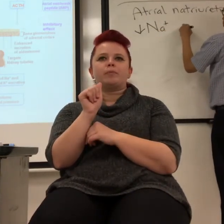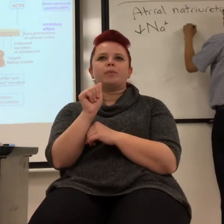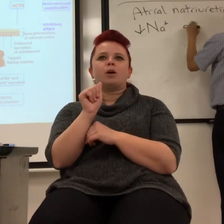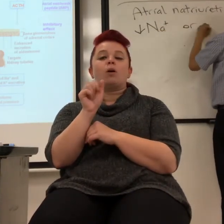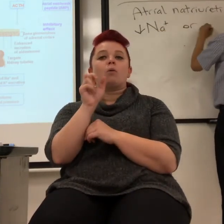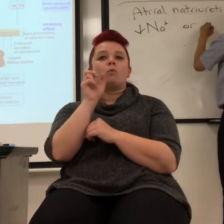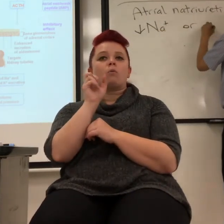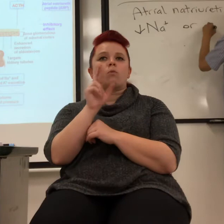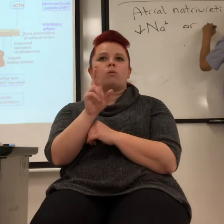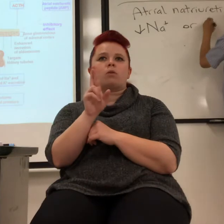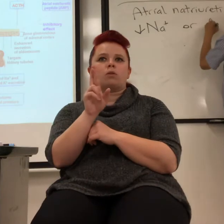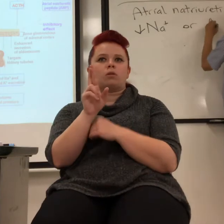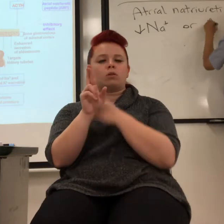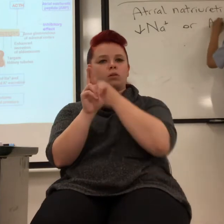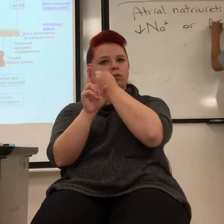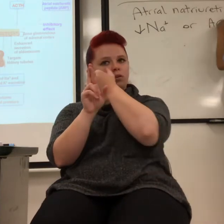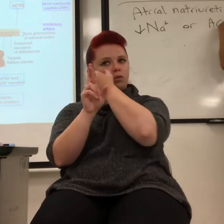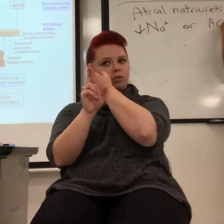Or